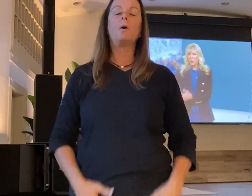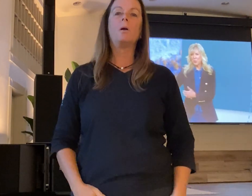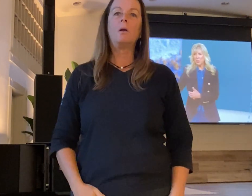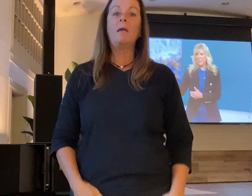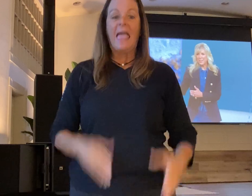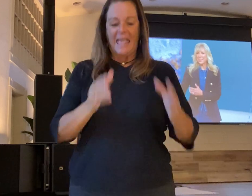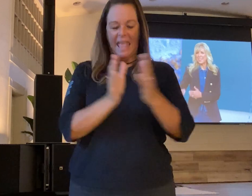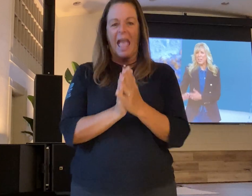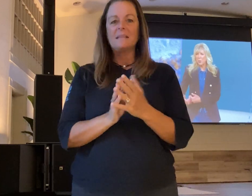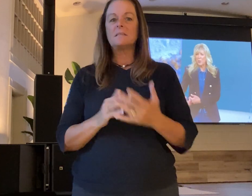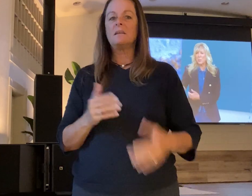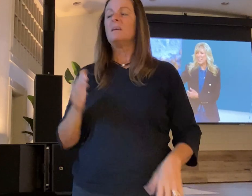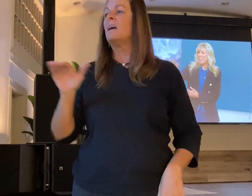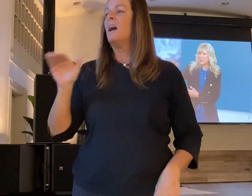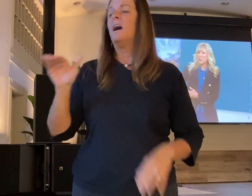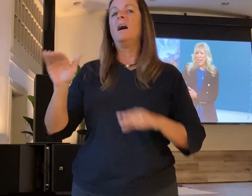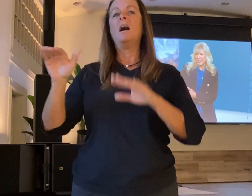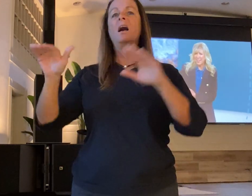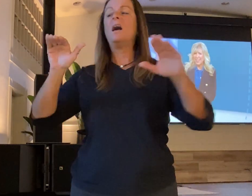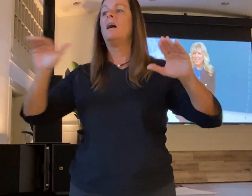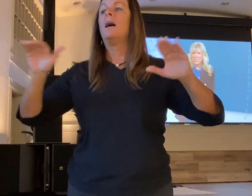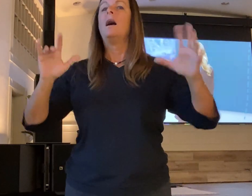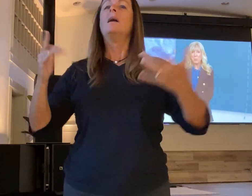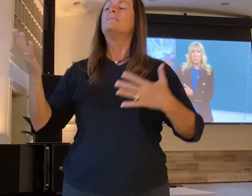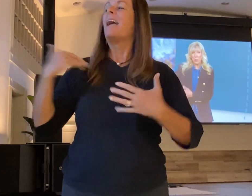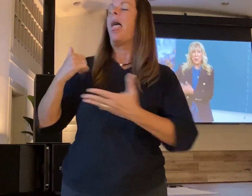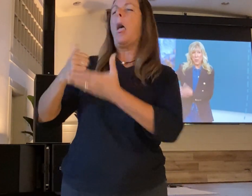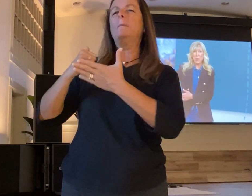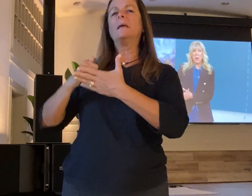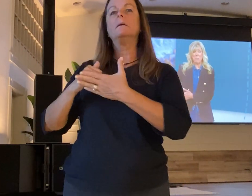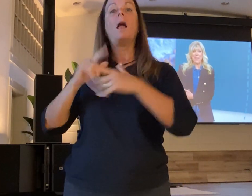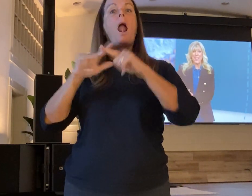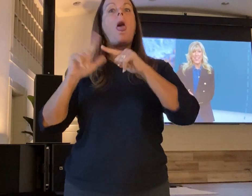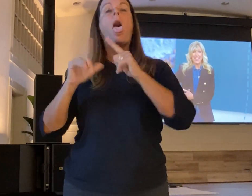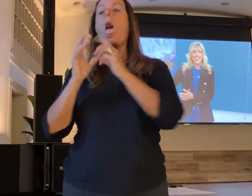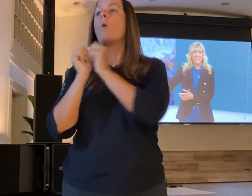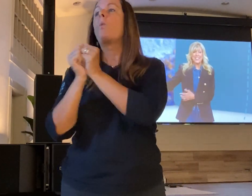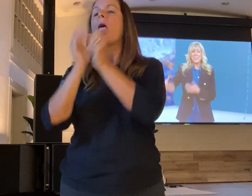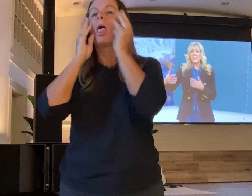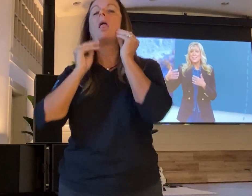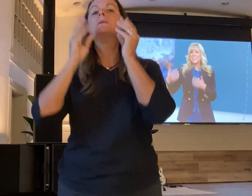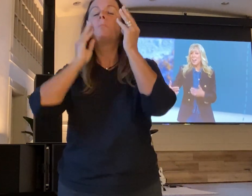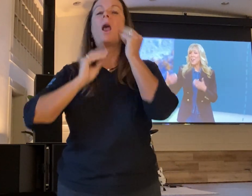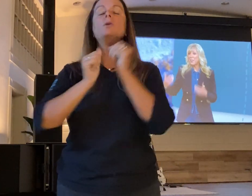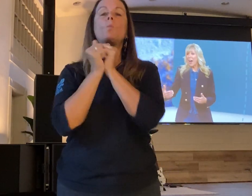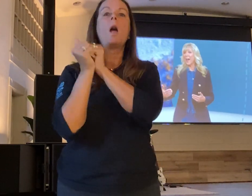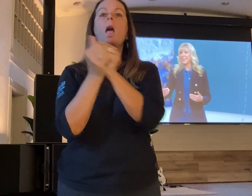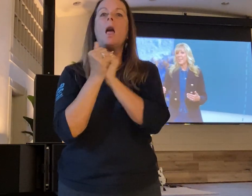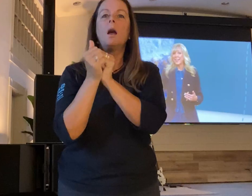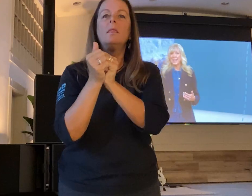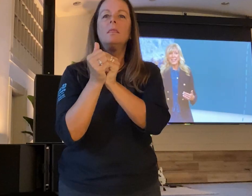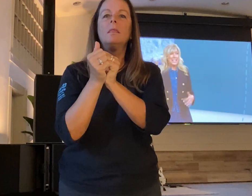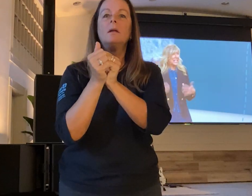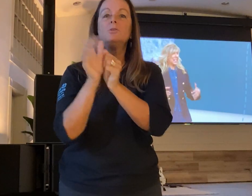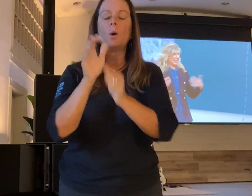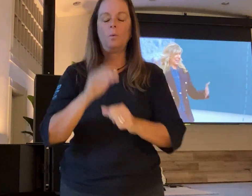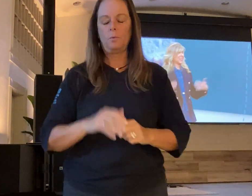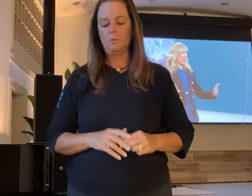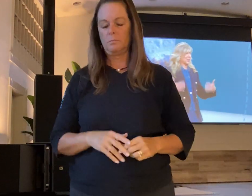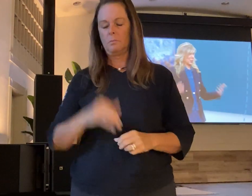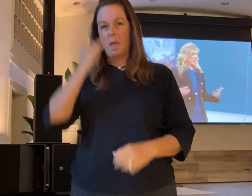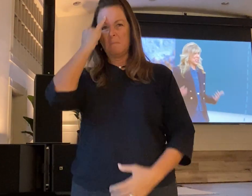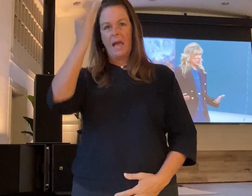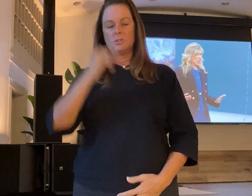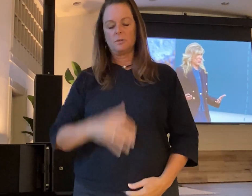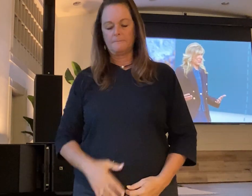asked those three to stay close, within earshot, just to pray with him. See, if the Son of God